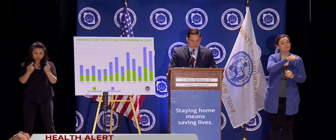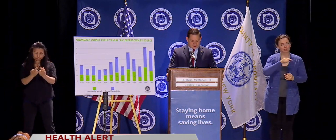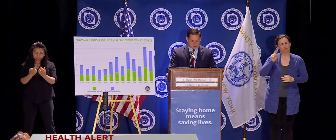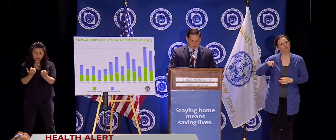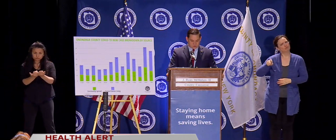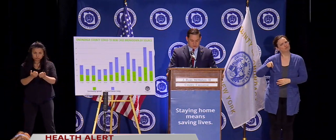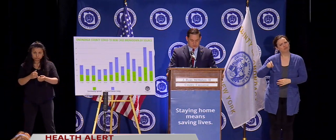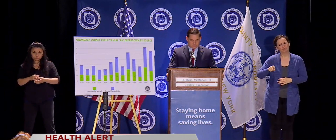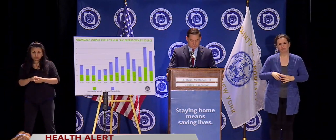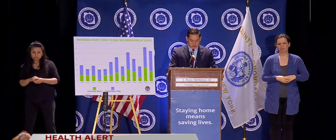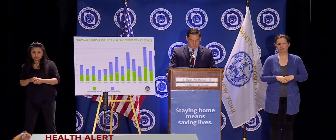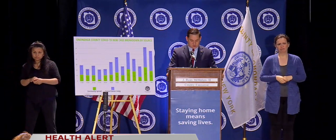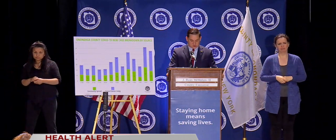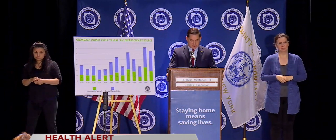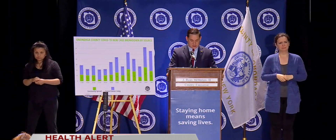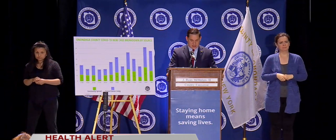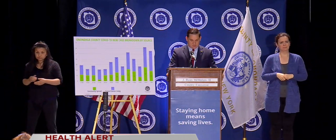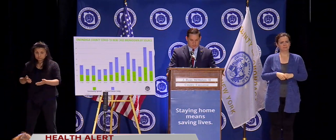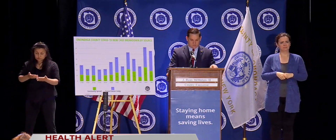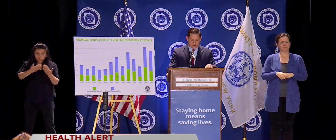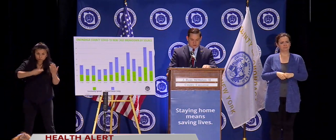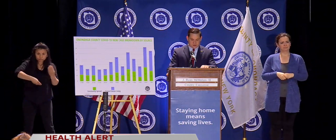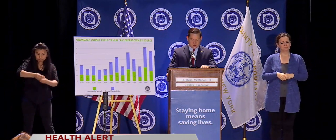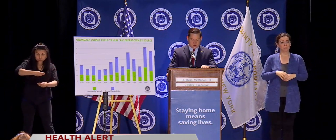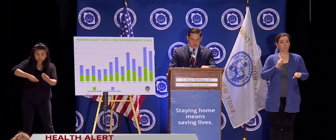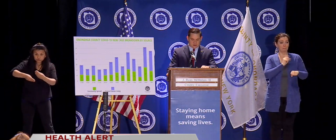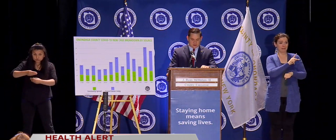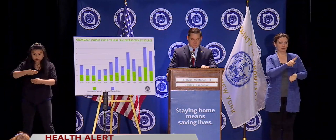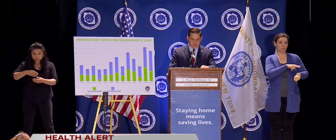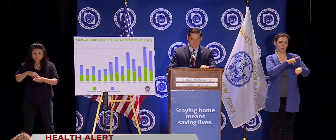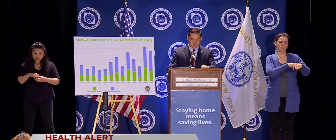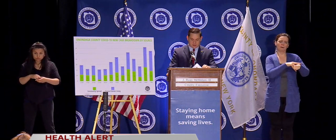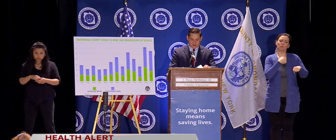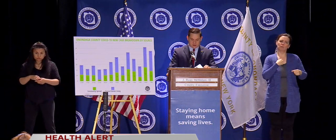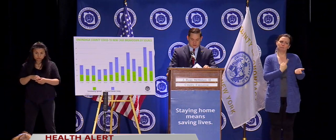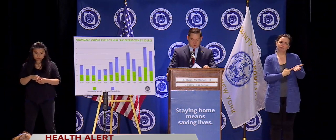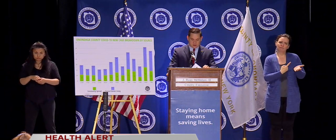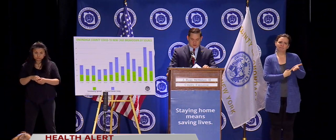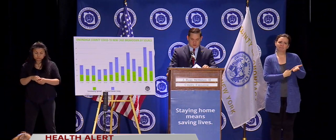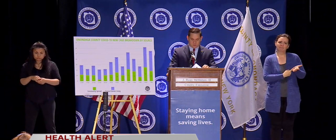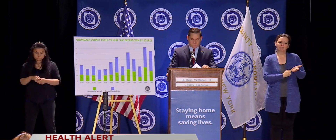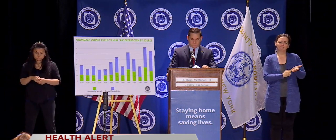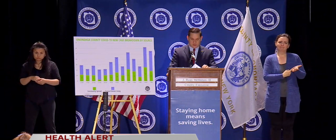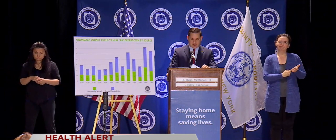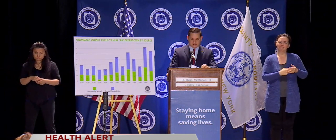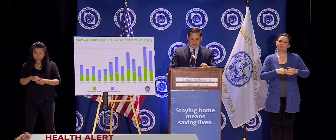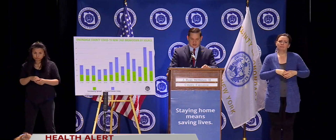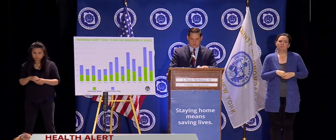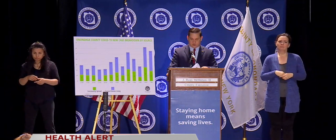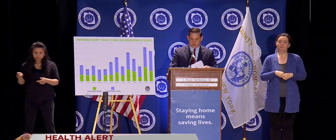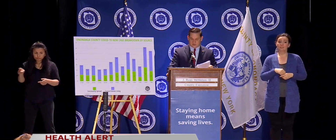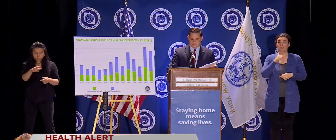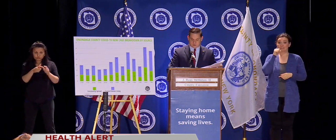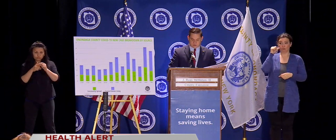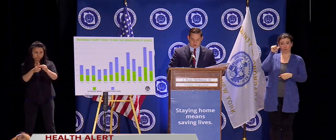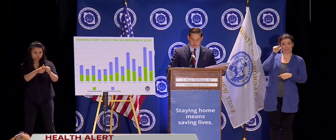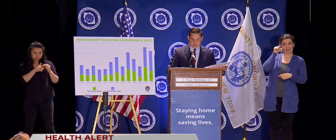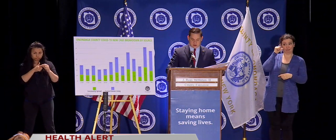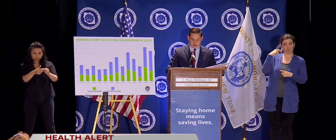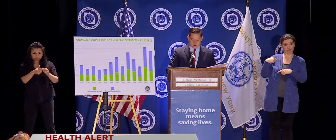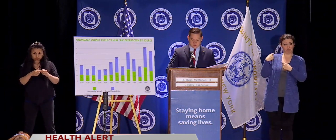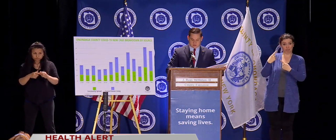Restart, we can go into any questions on that, but today, actually yesterday, we got data related